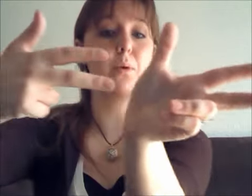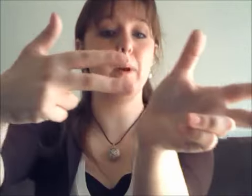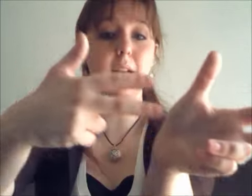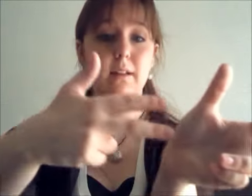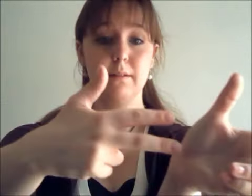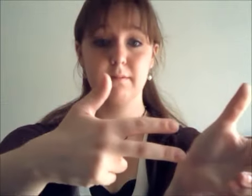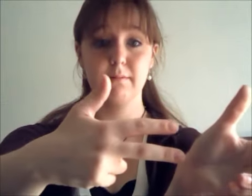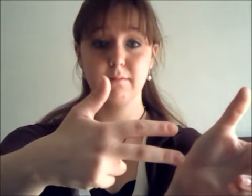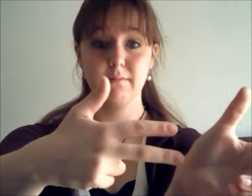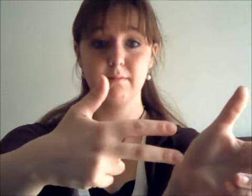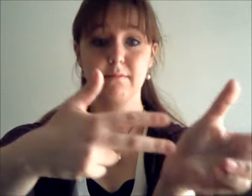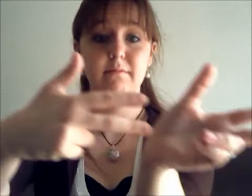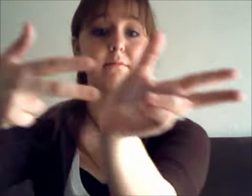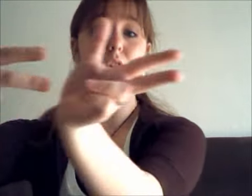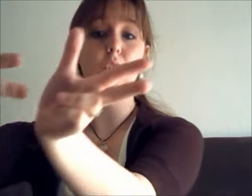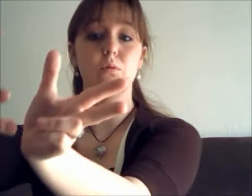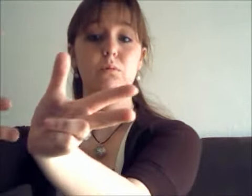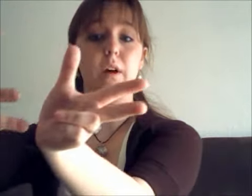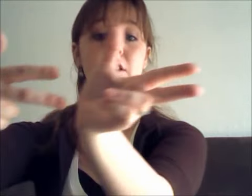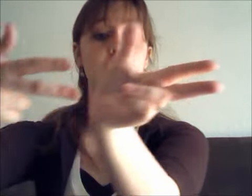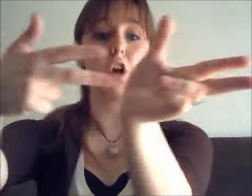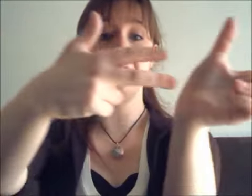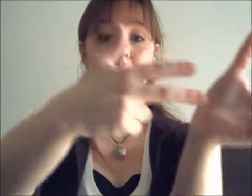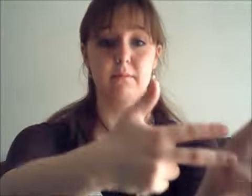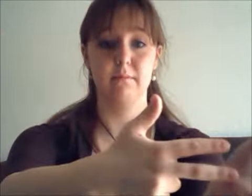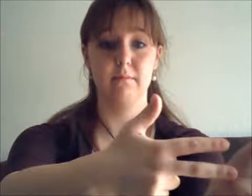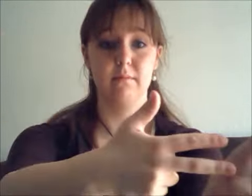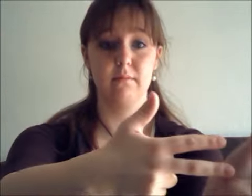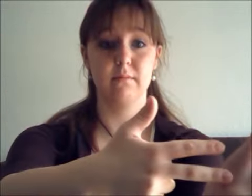parade. So, and they're driving. Okay?